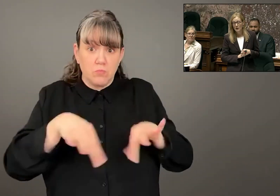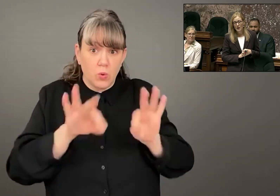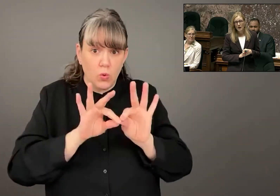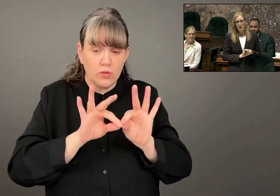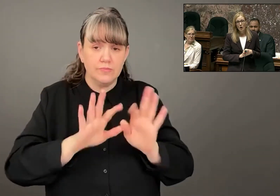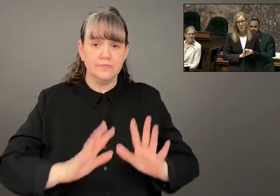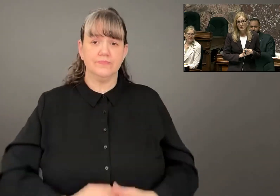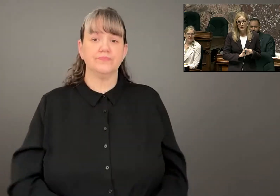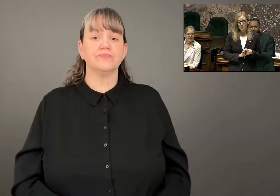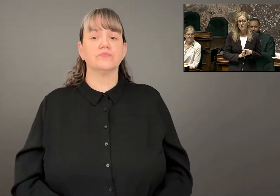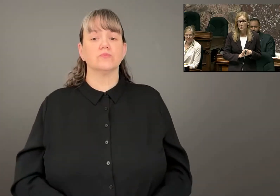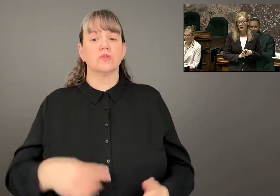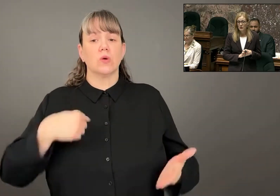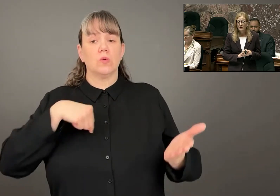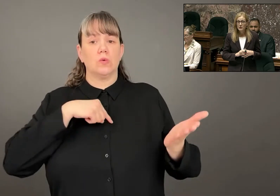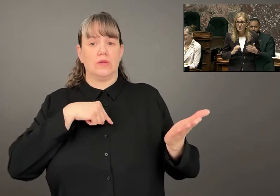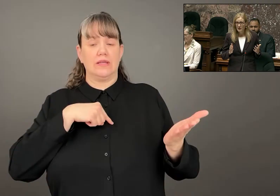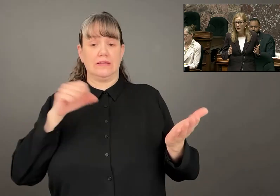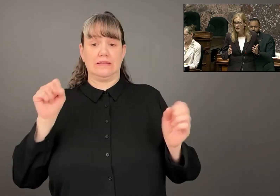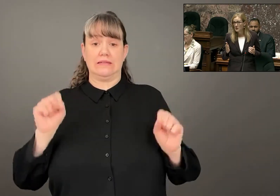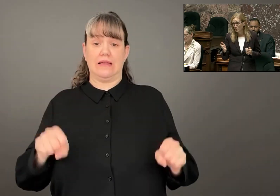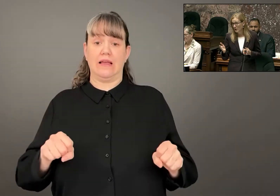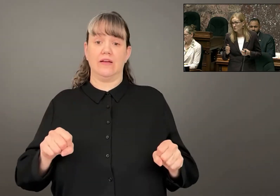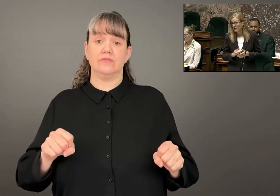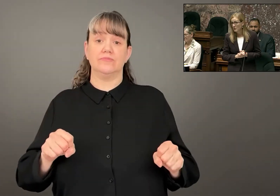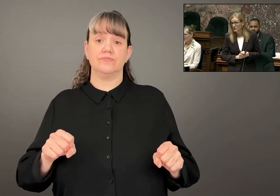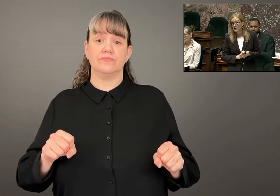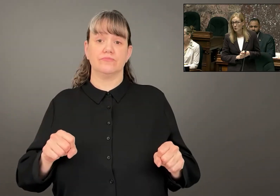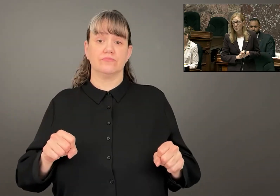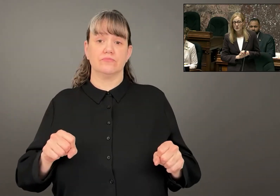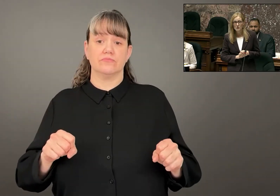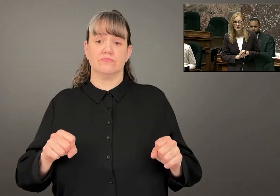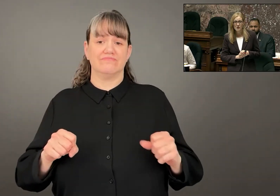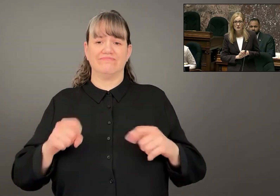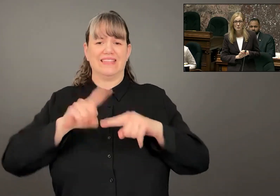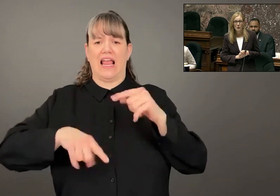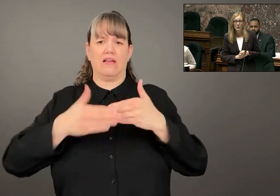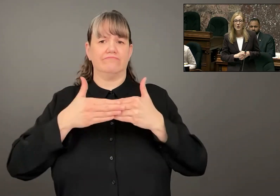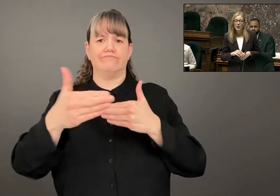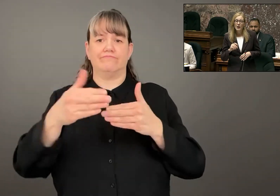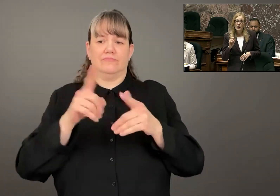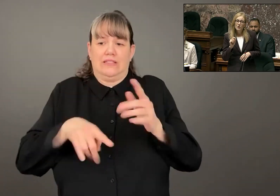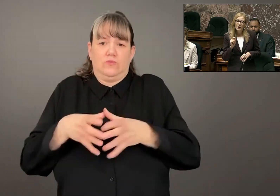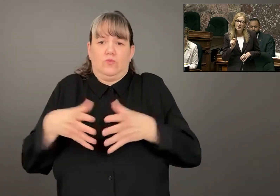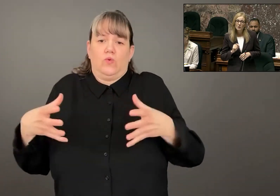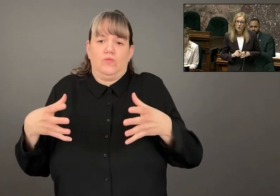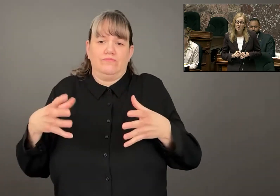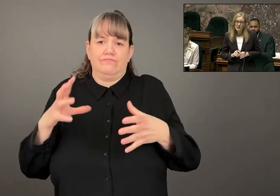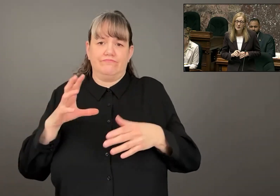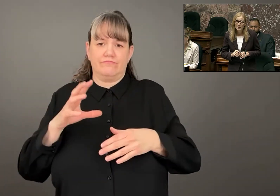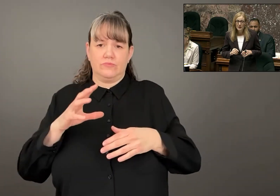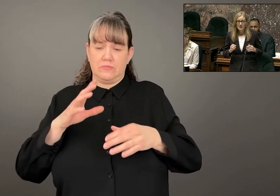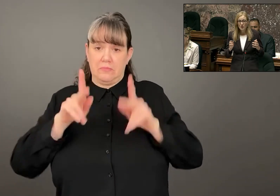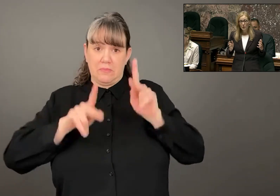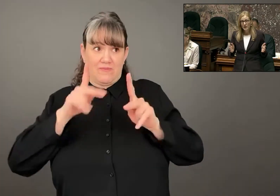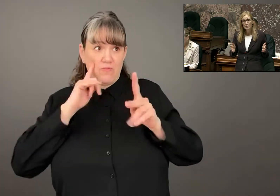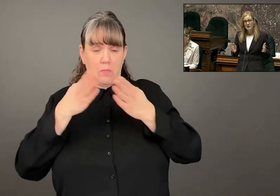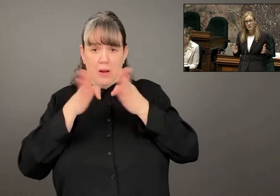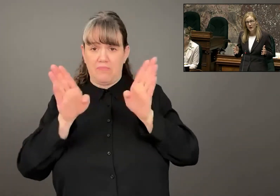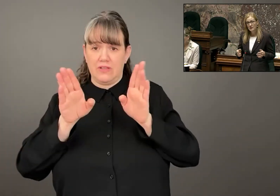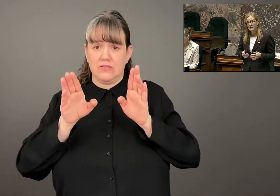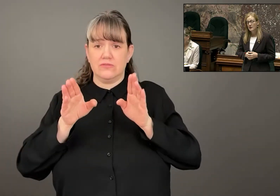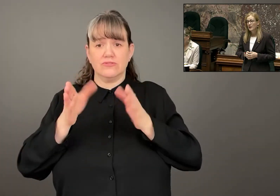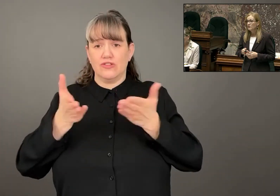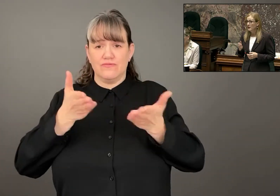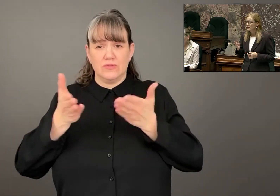flatline our public service growth, and you'll see that continuing in the budget that we'll be introducing tomorrow. The way that it works is that when there